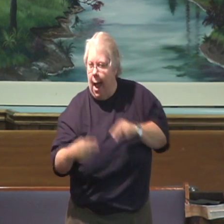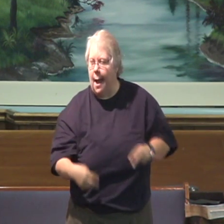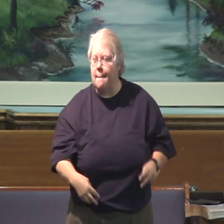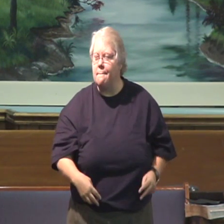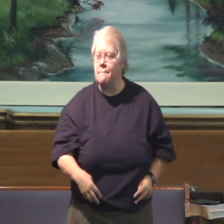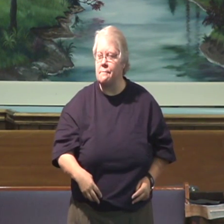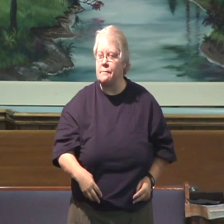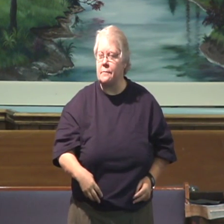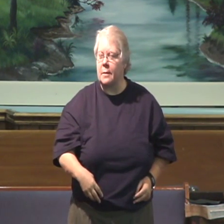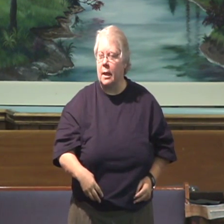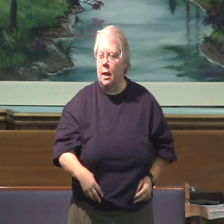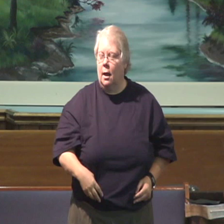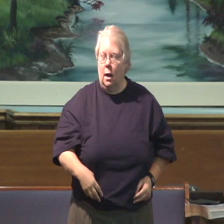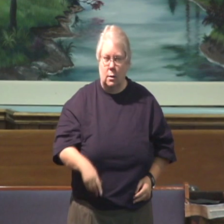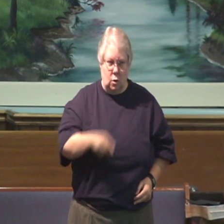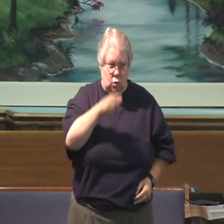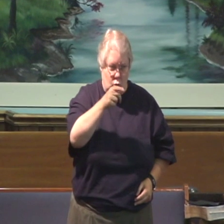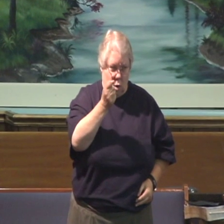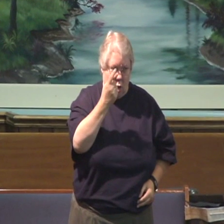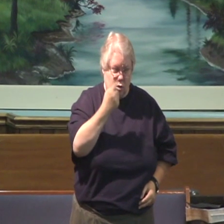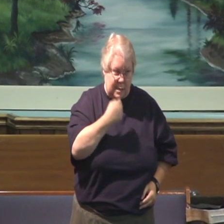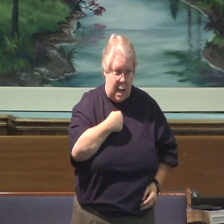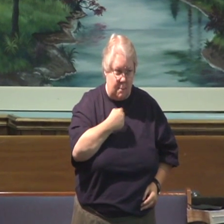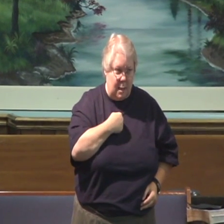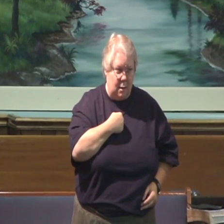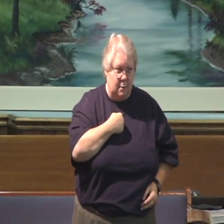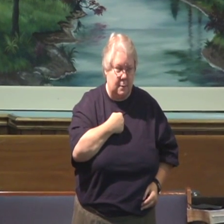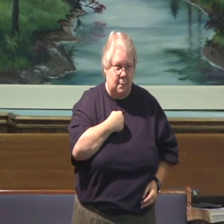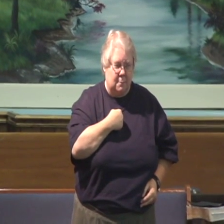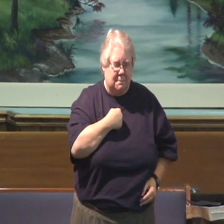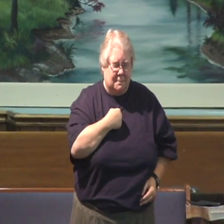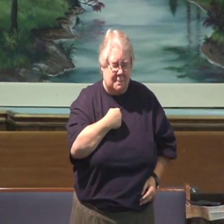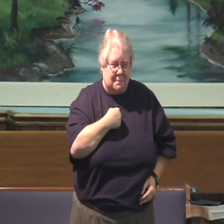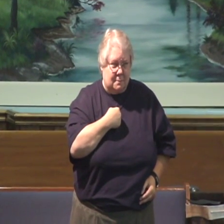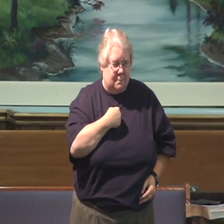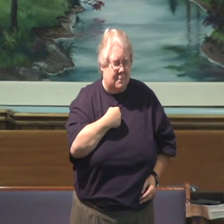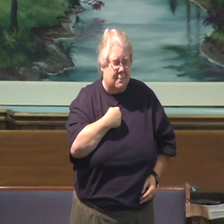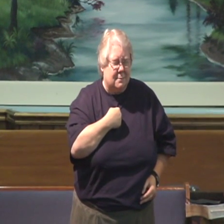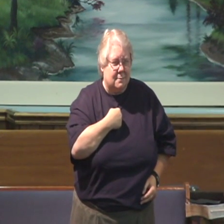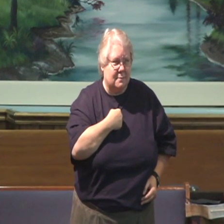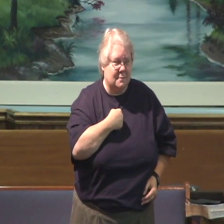Right in my eye. You understand me?